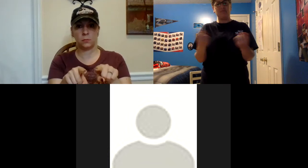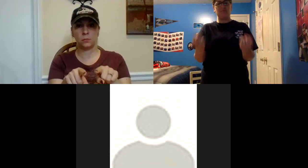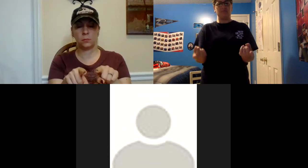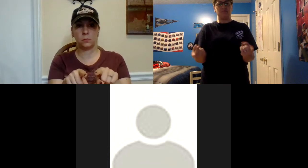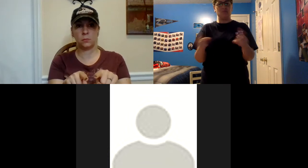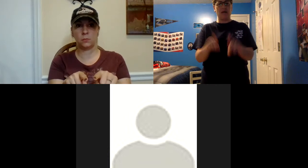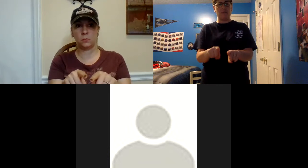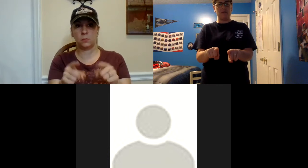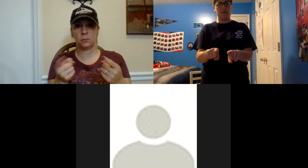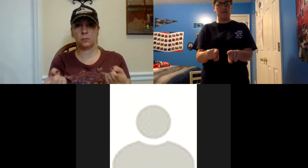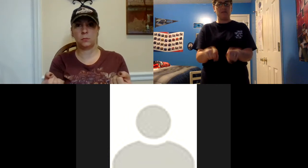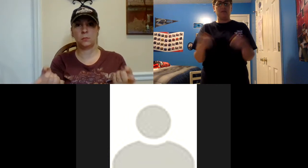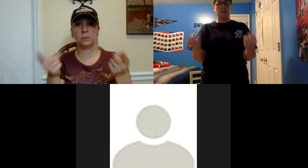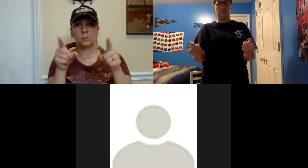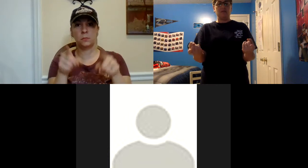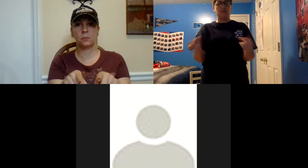happened? What happened?